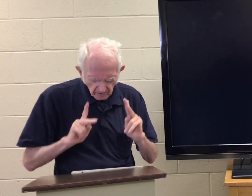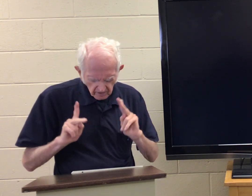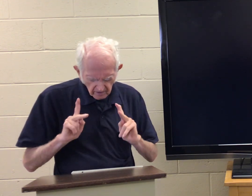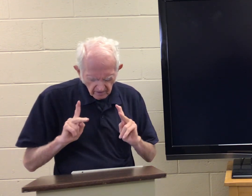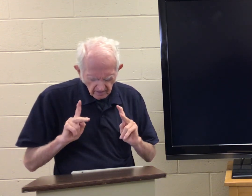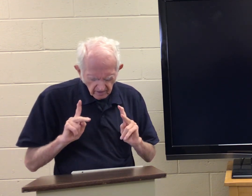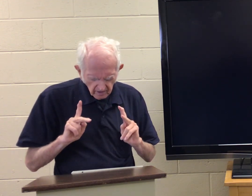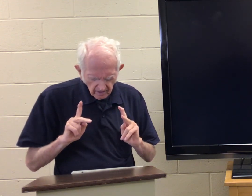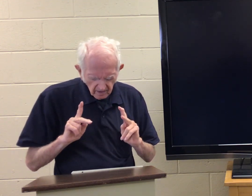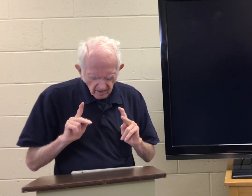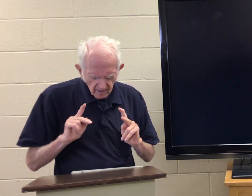people,